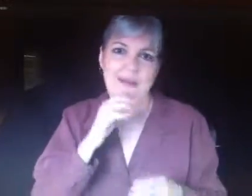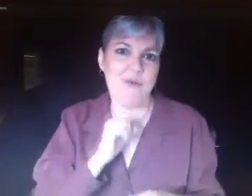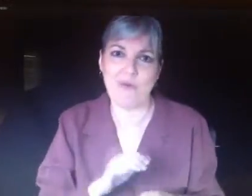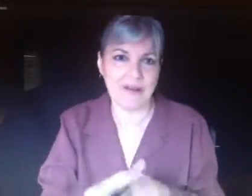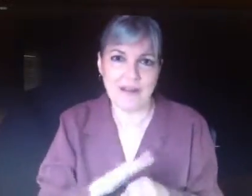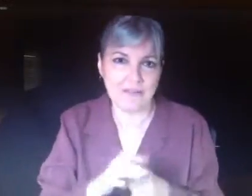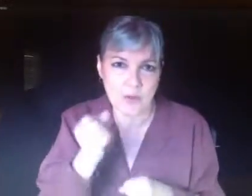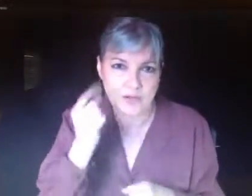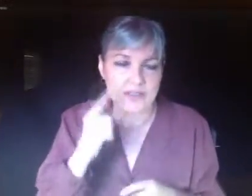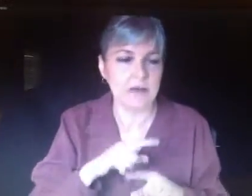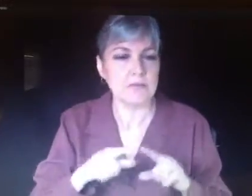great detail about it.